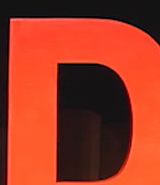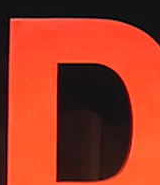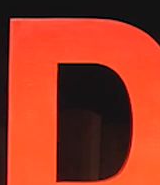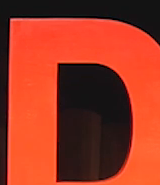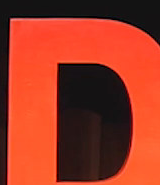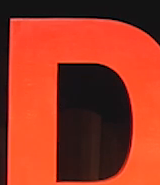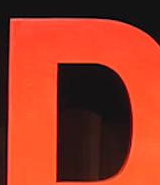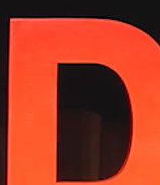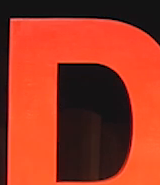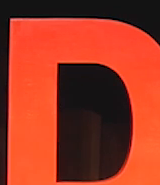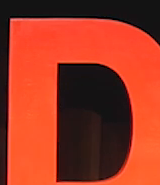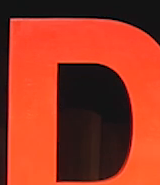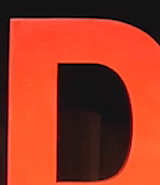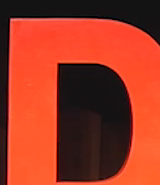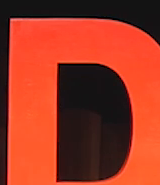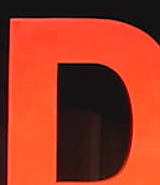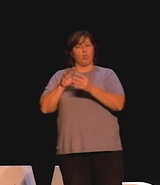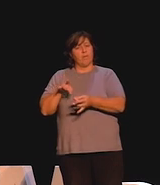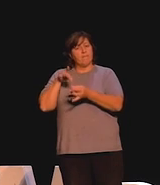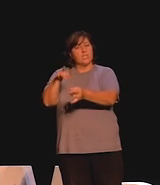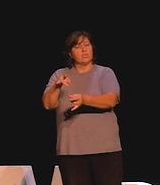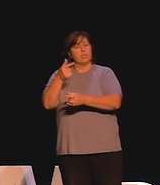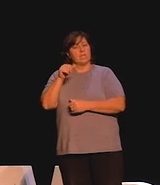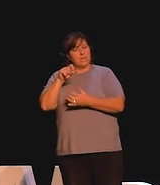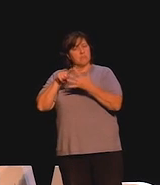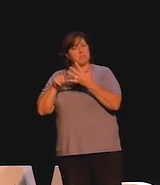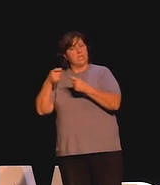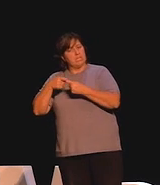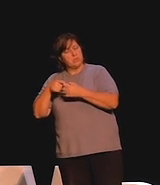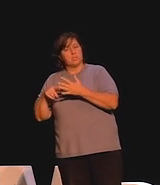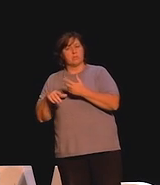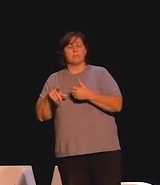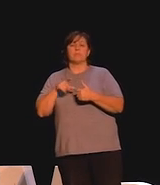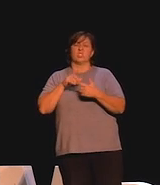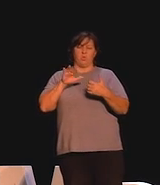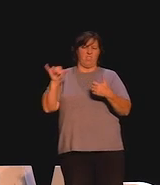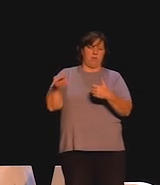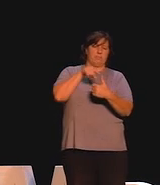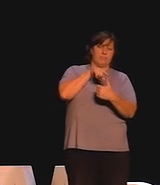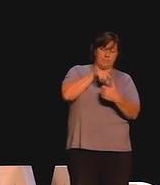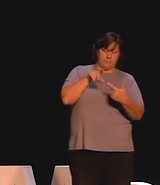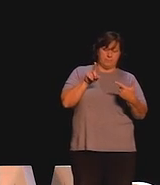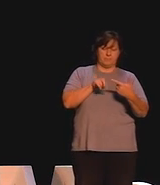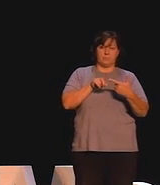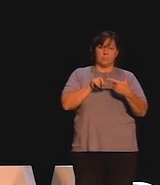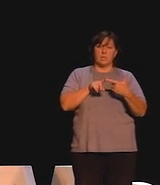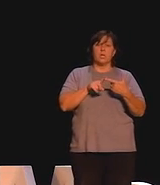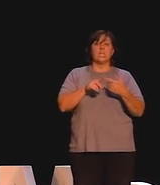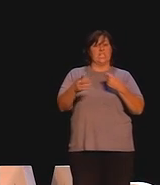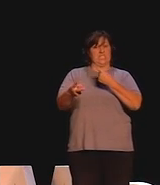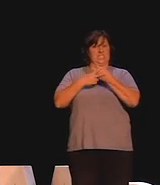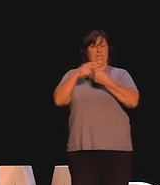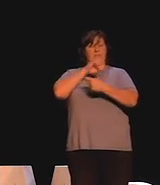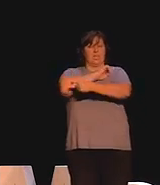a big role in the carbon footprint. So related to that, your second one is save energy. So in Colombia, our greenhouse gas